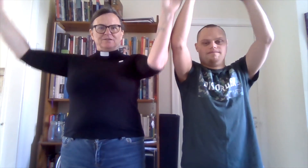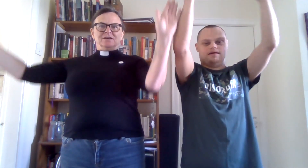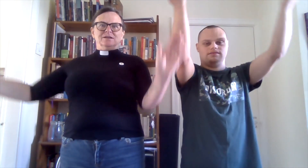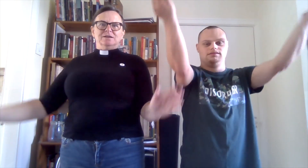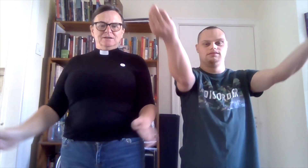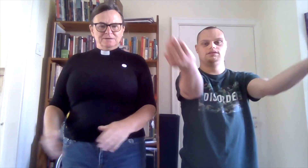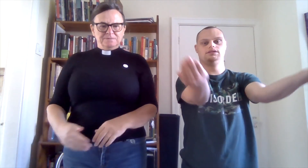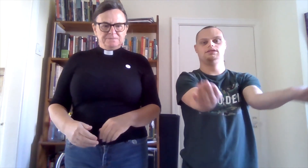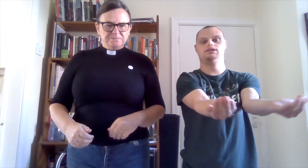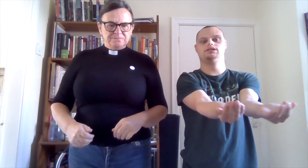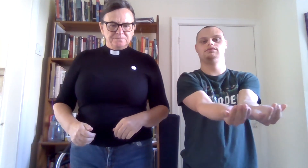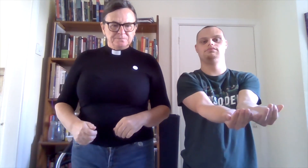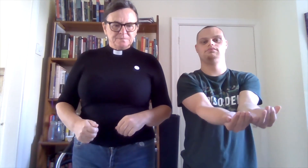heaven.